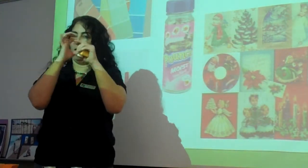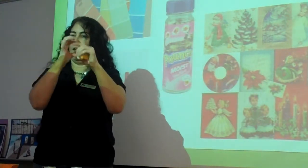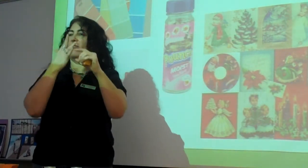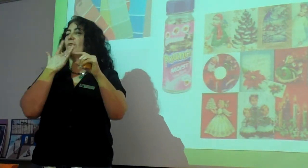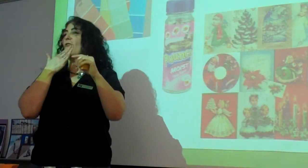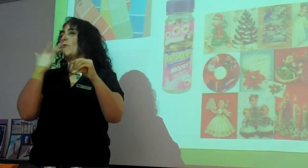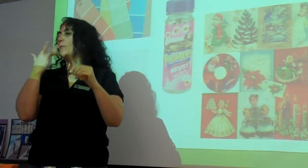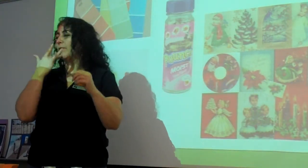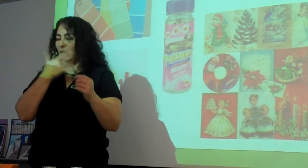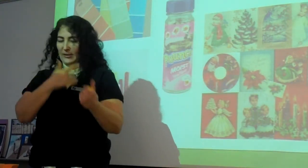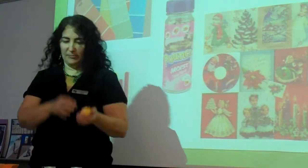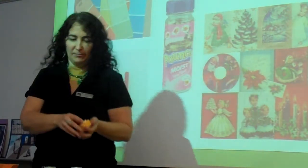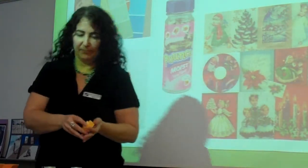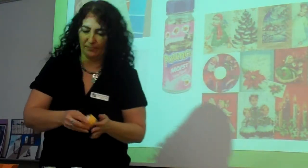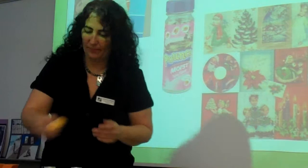This looks like a smiley face one.